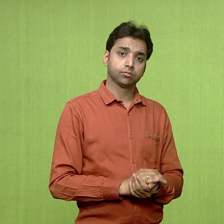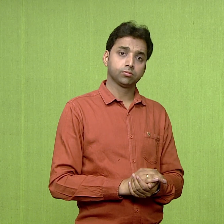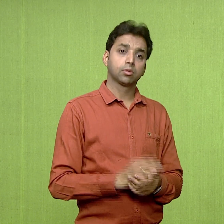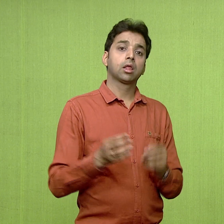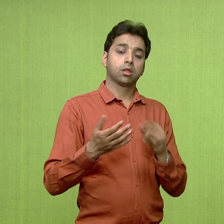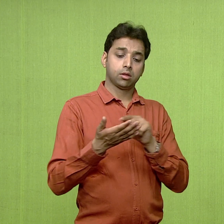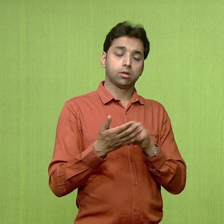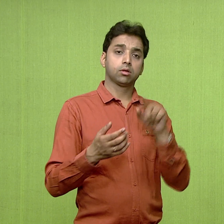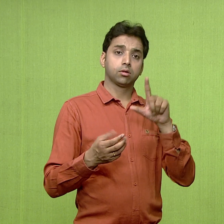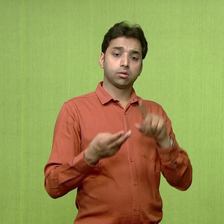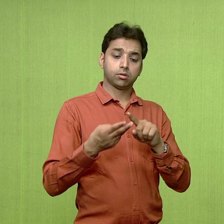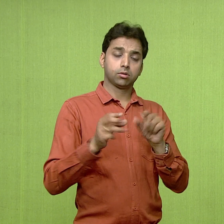algebra,